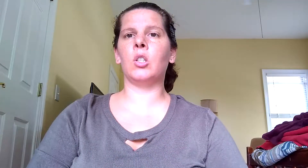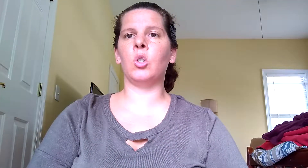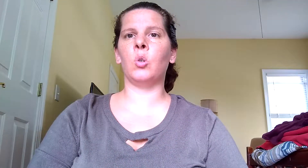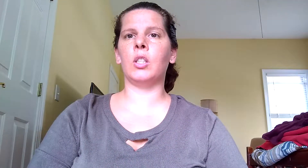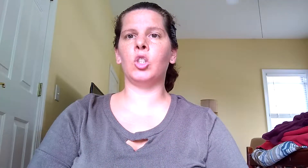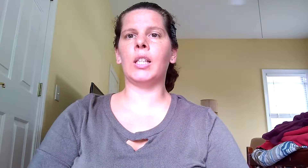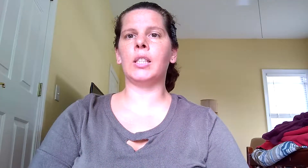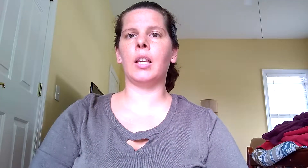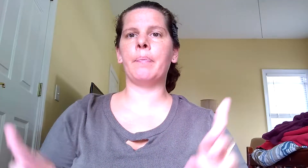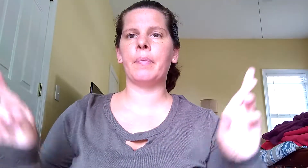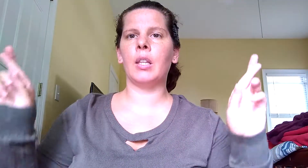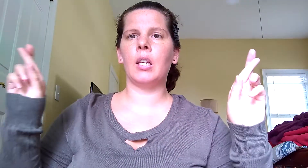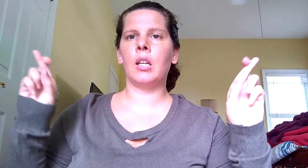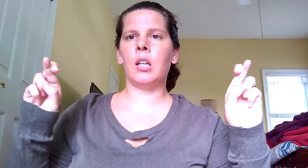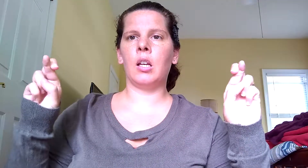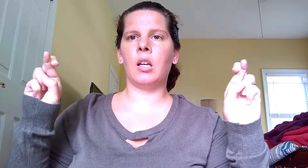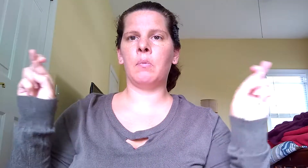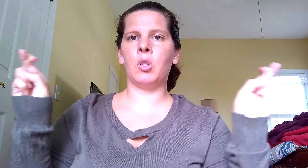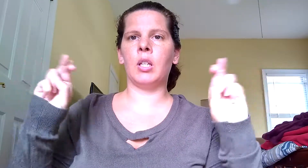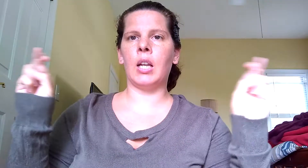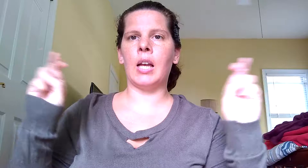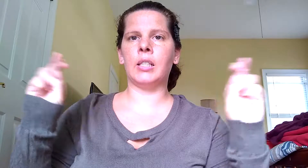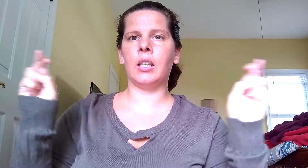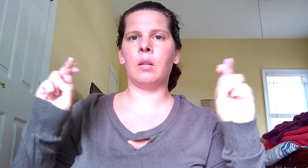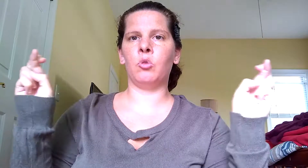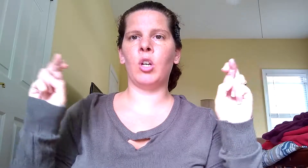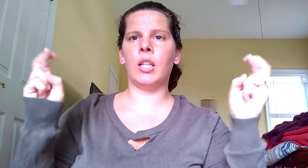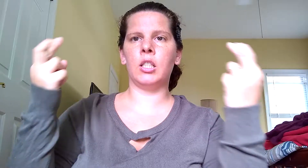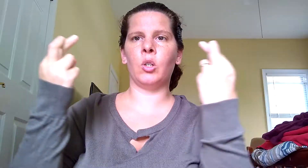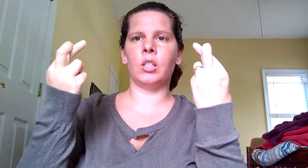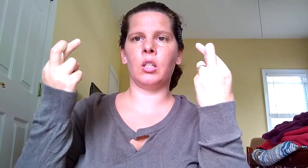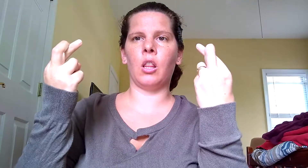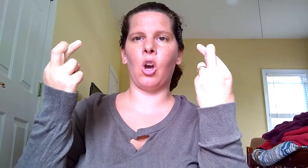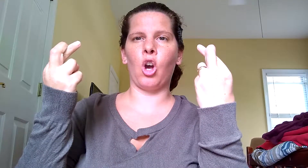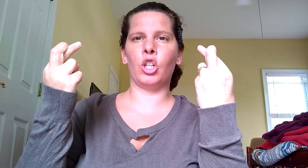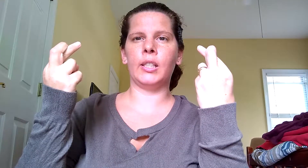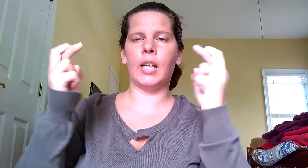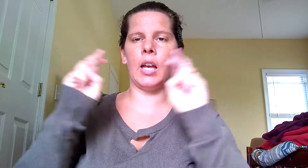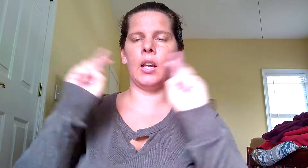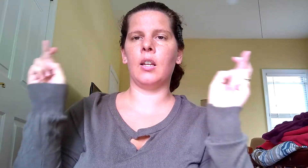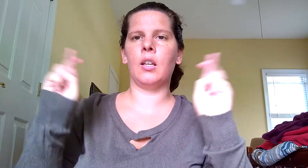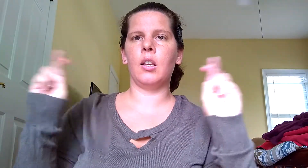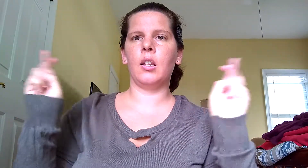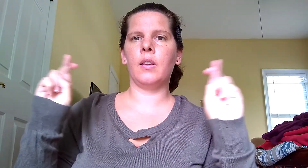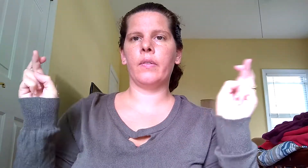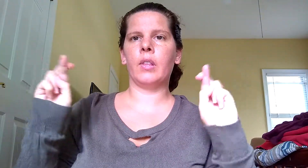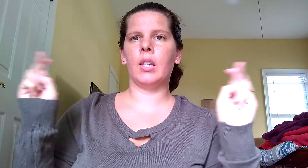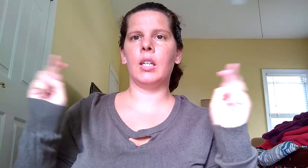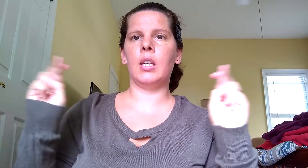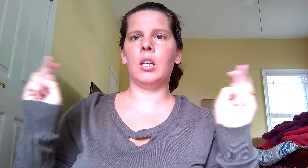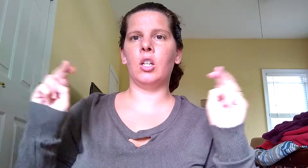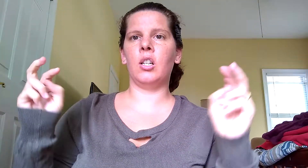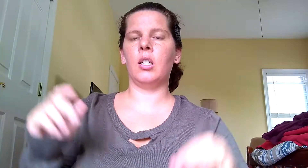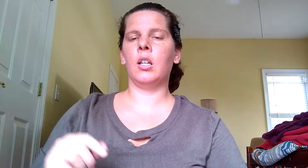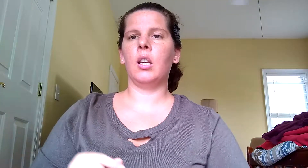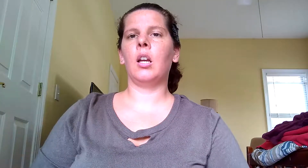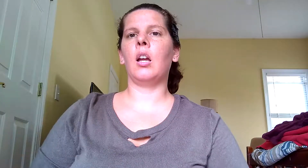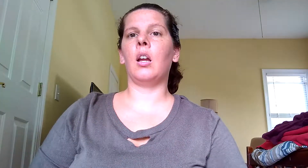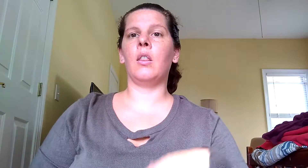to adjust them. You can ask them ready, so it's the R sign here, and then you